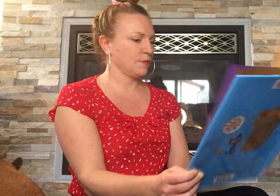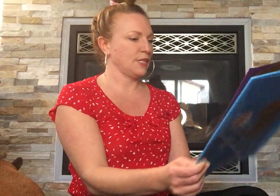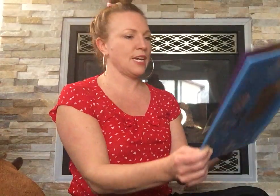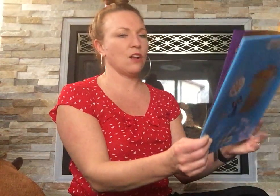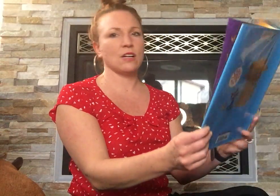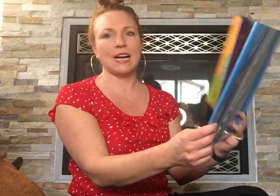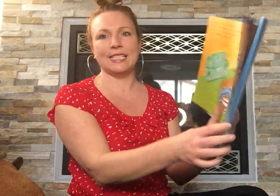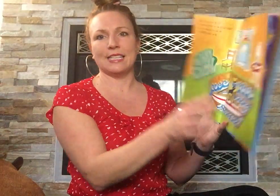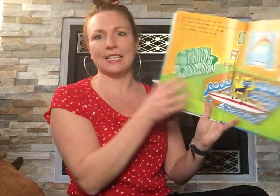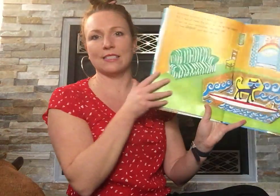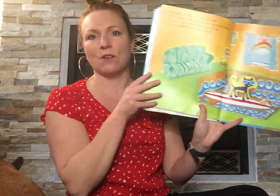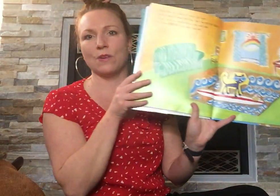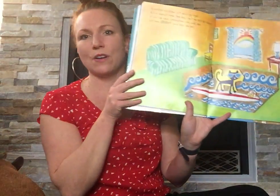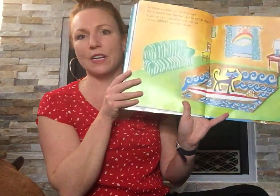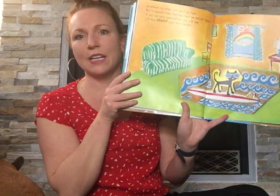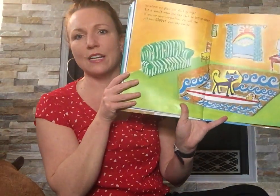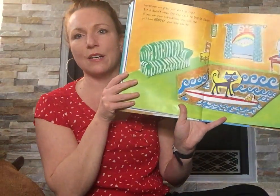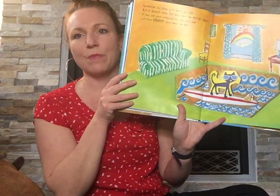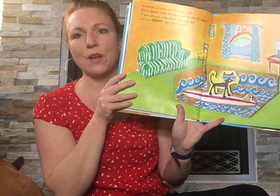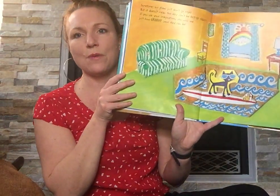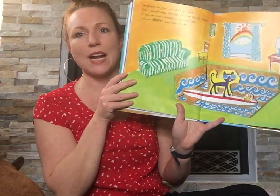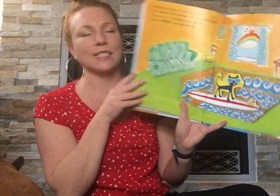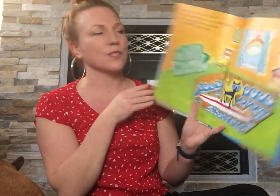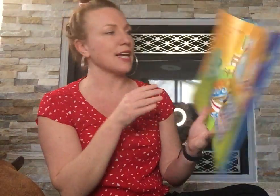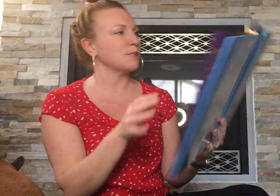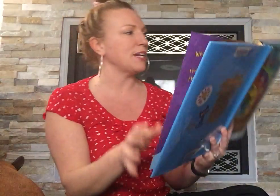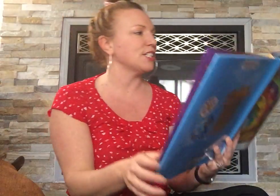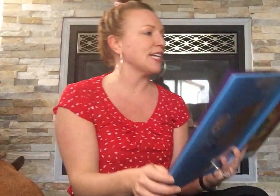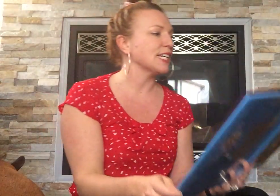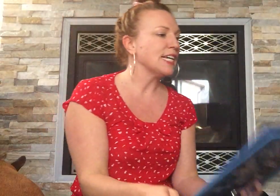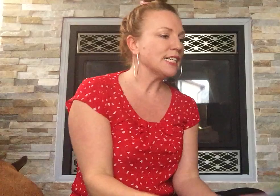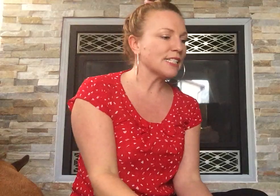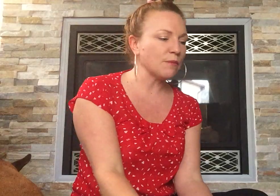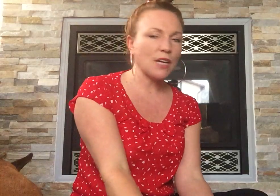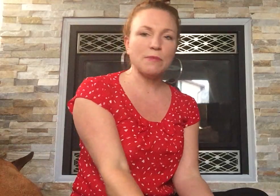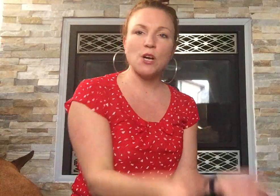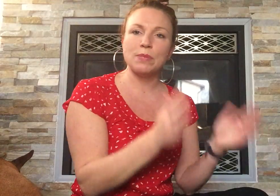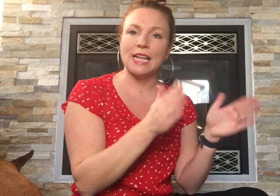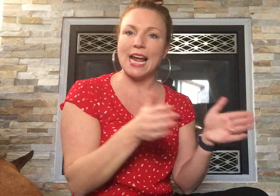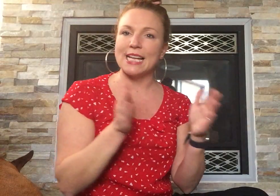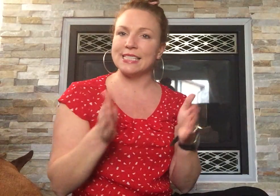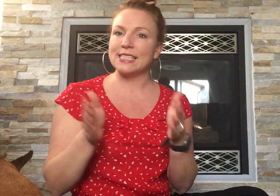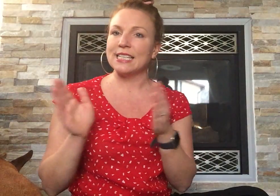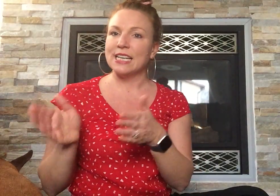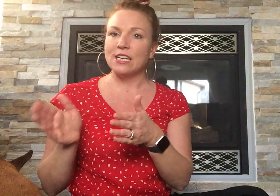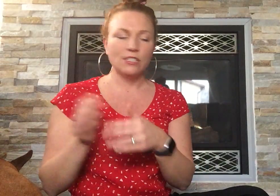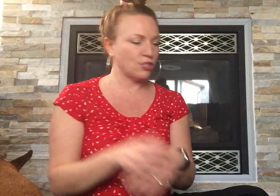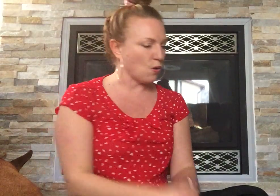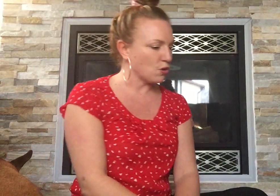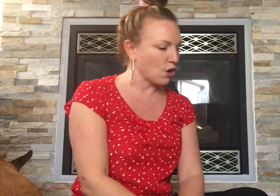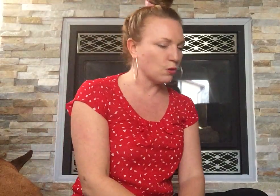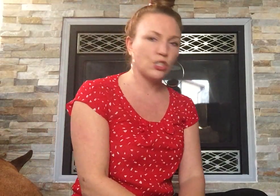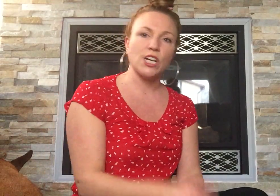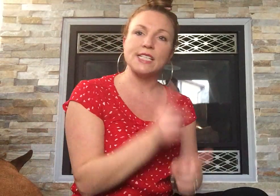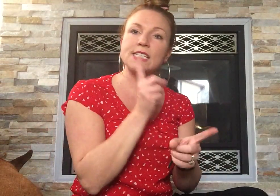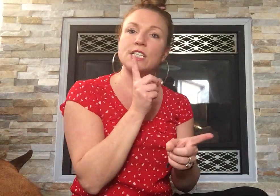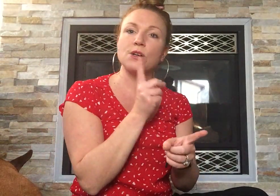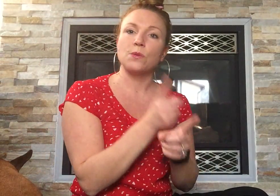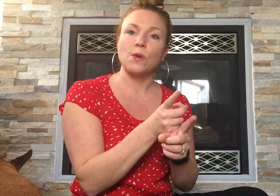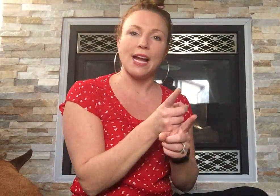He had all kinds of things going on here. All right, so the next page says, sometimes our plans don't go just